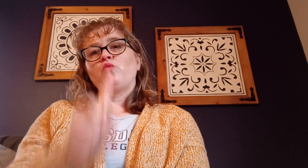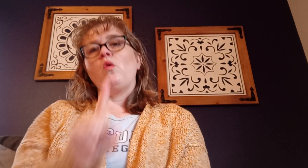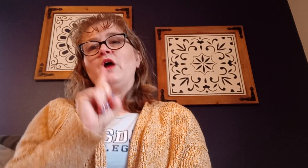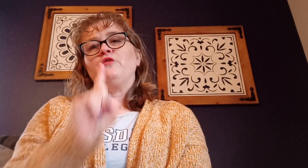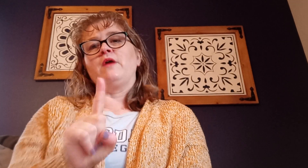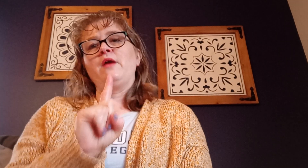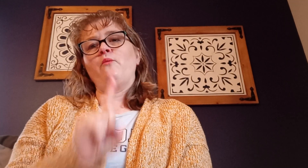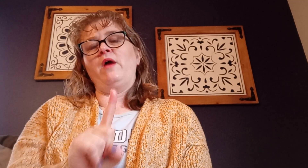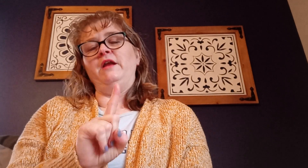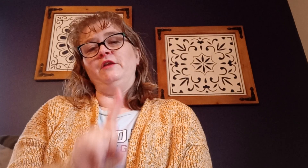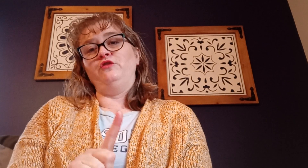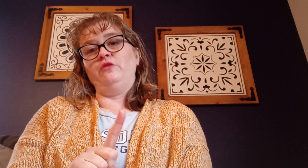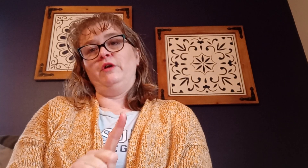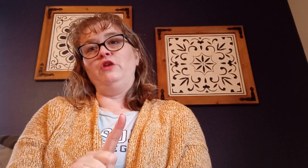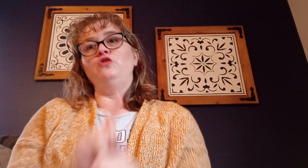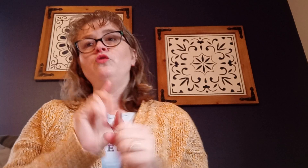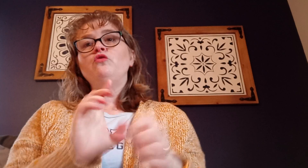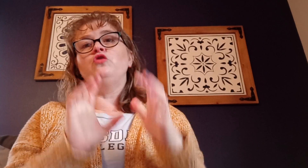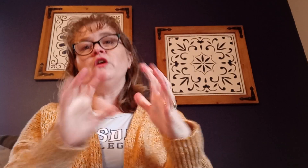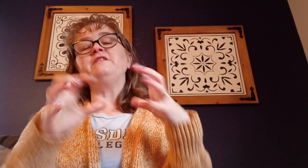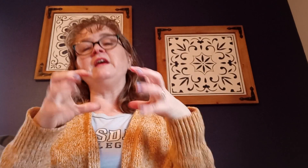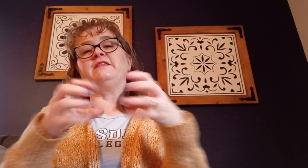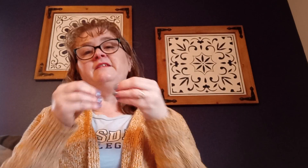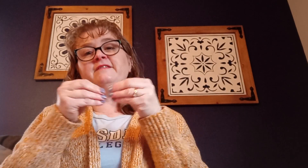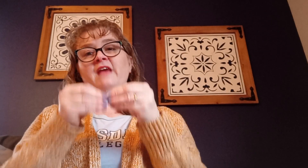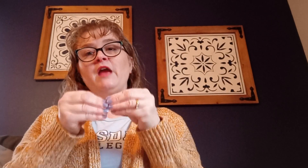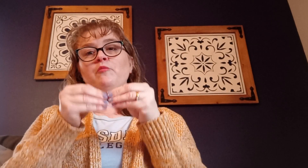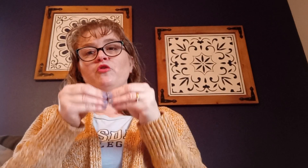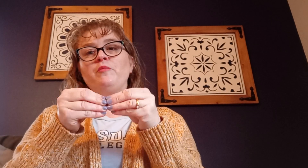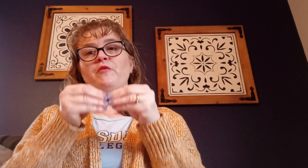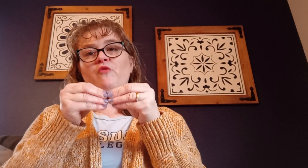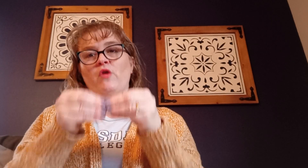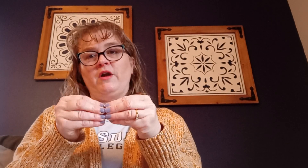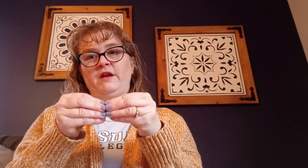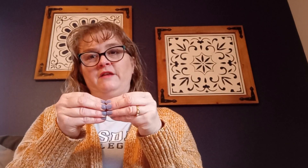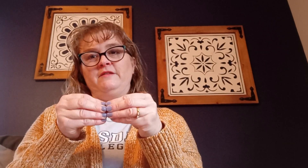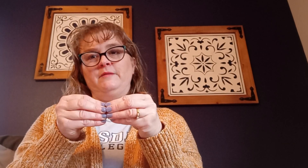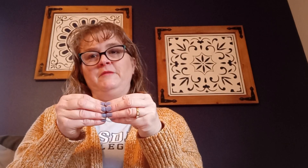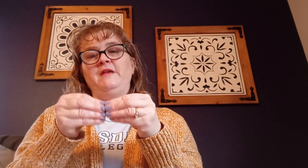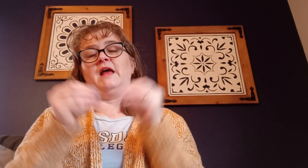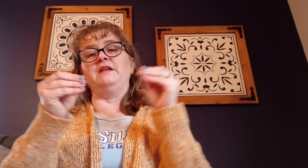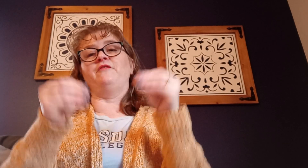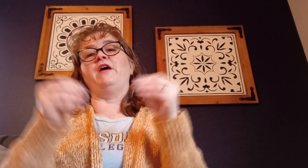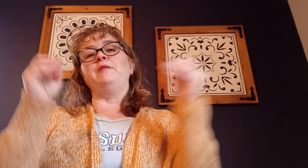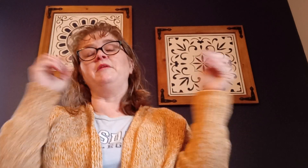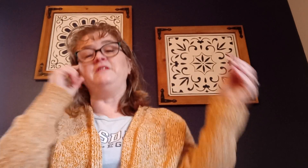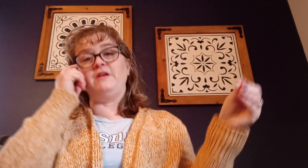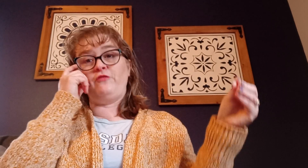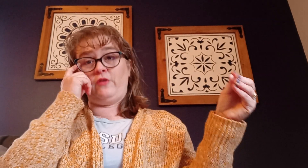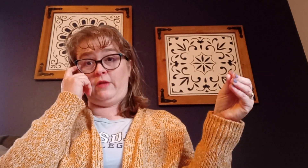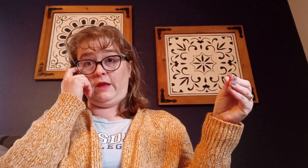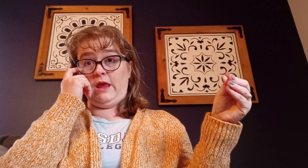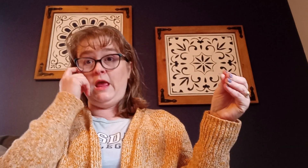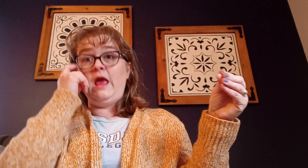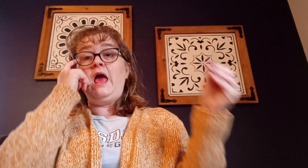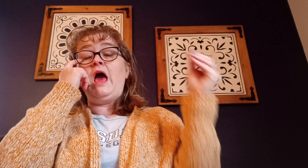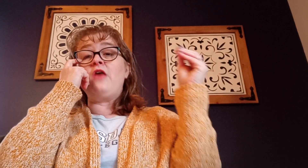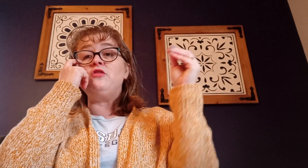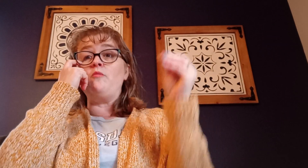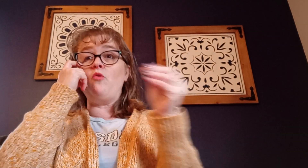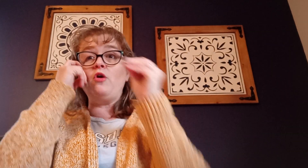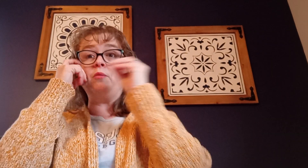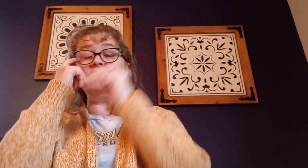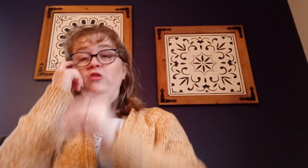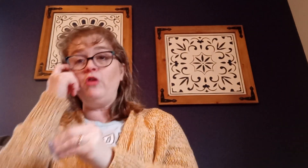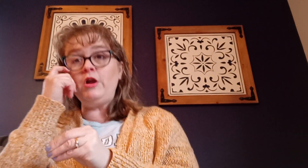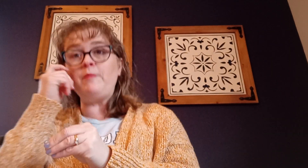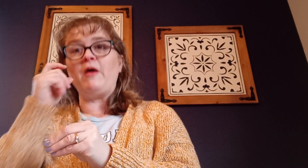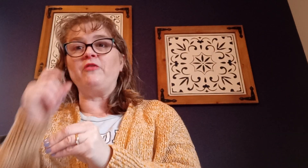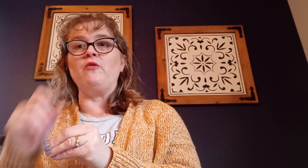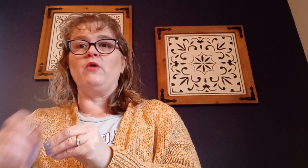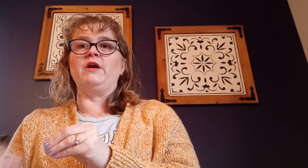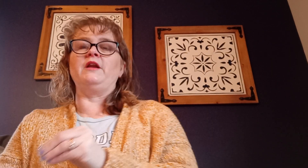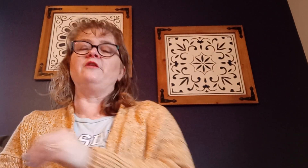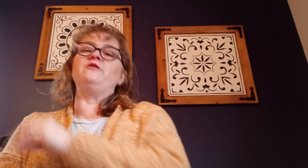one right way to do it. You could take the same group of organisms and divide them differently. And the more we learn about organisms,